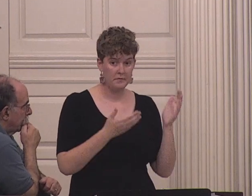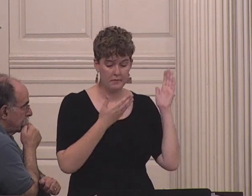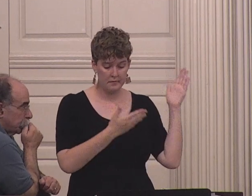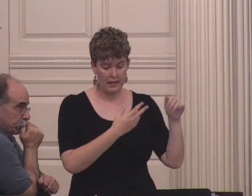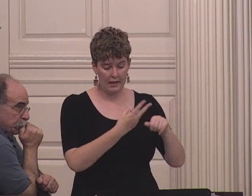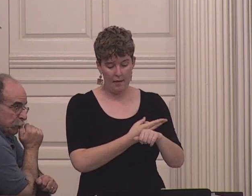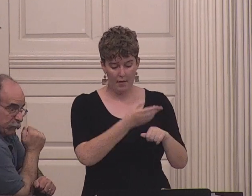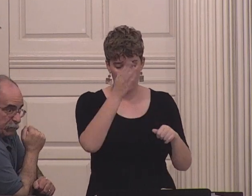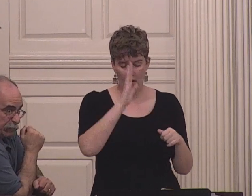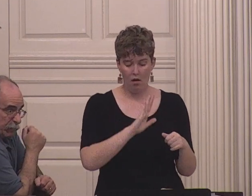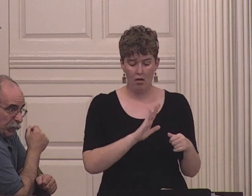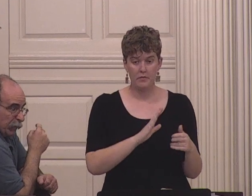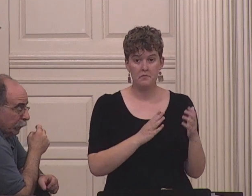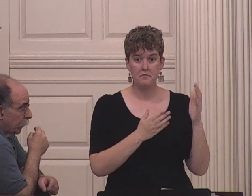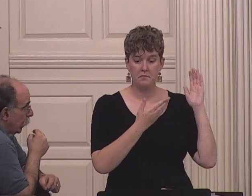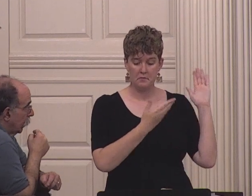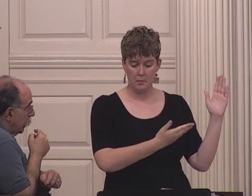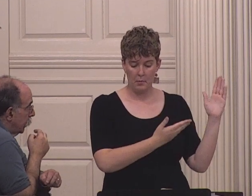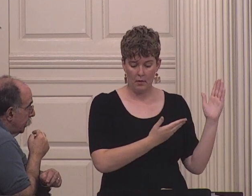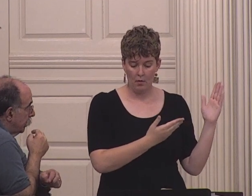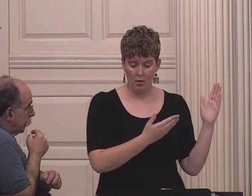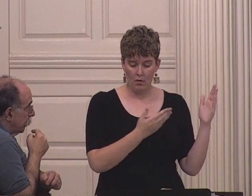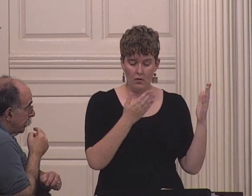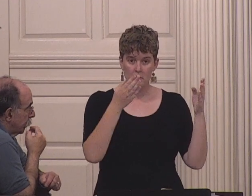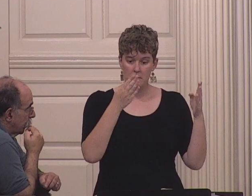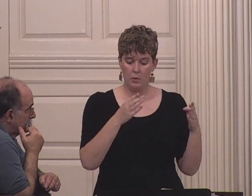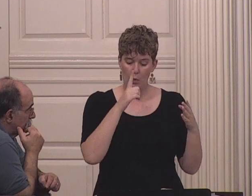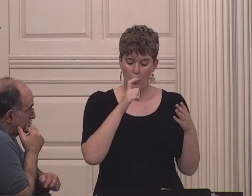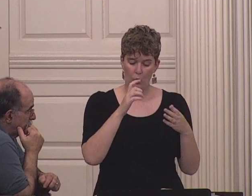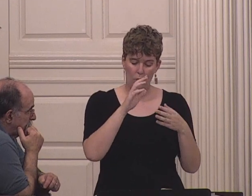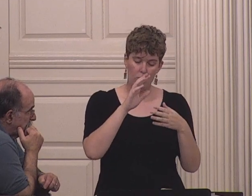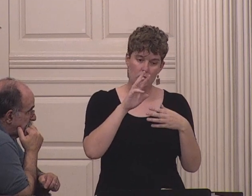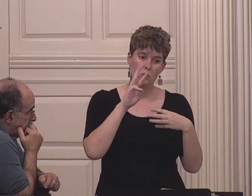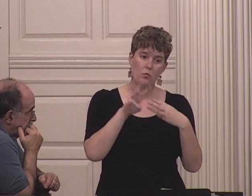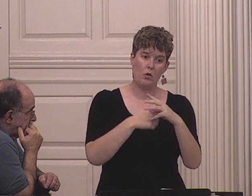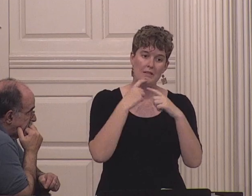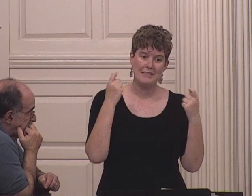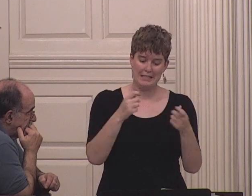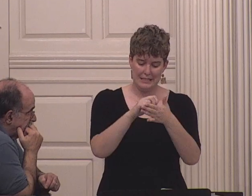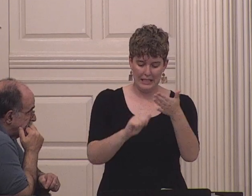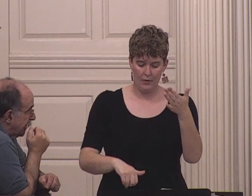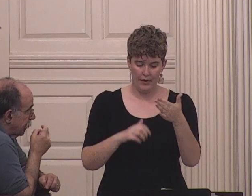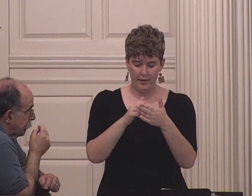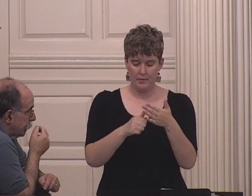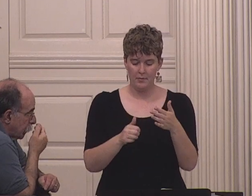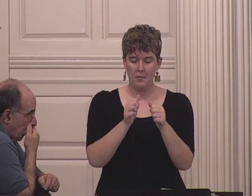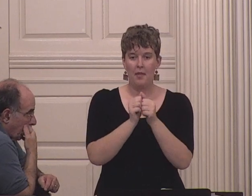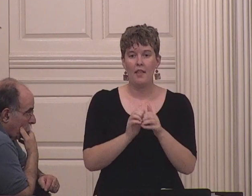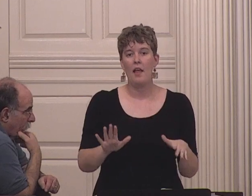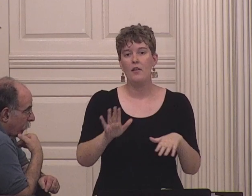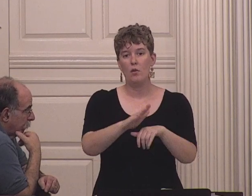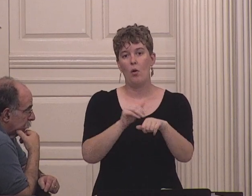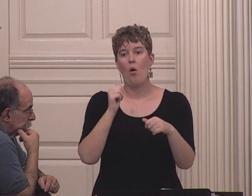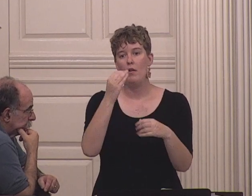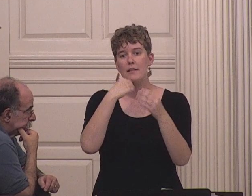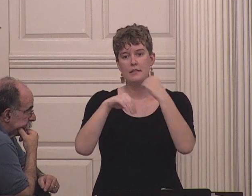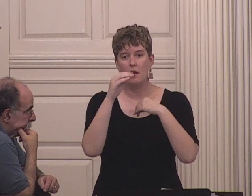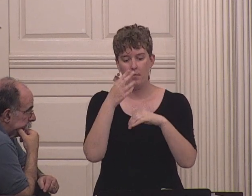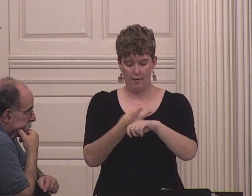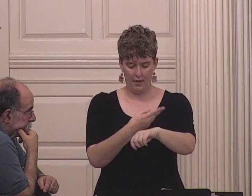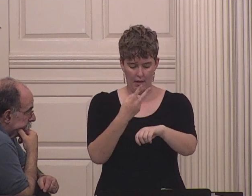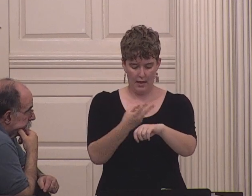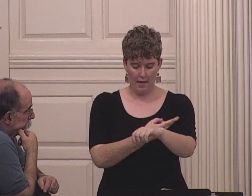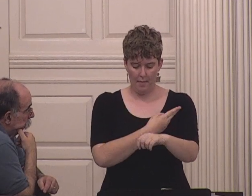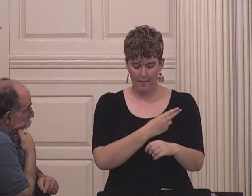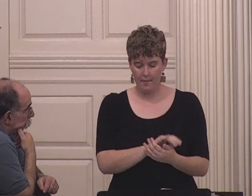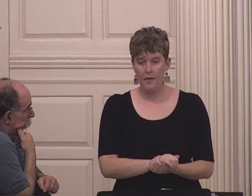Behold the Lamb of God. Behold him who takes away the sins of the world. Blessed are those called to the supper of the